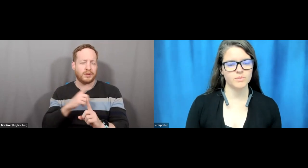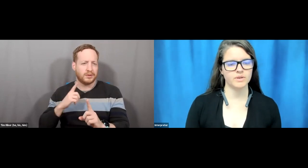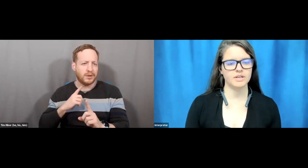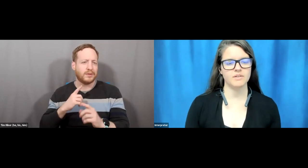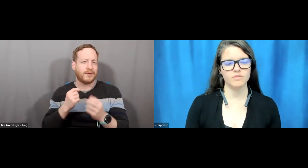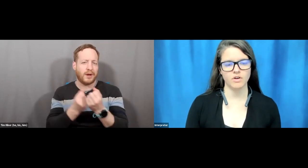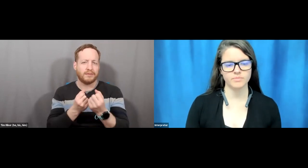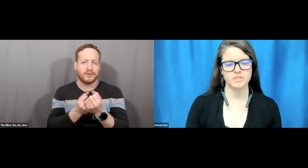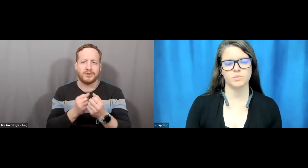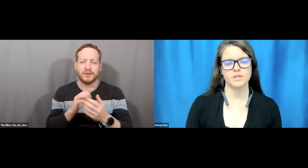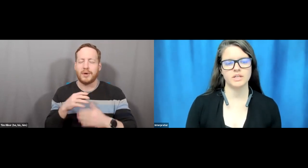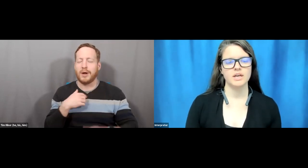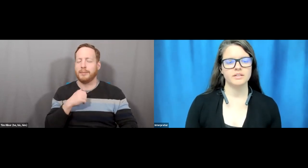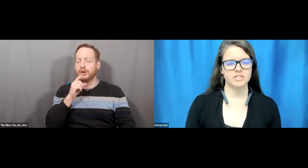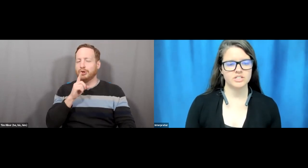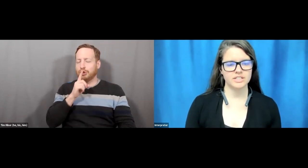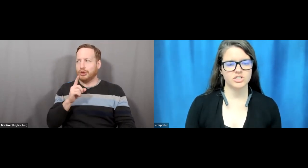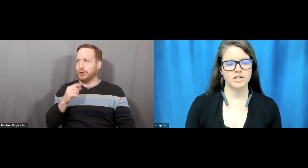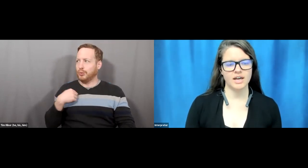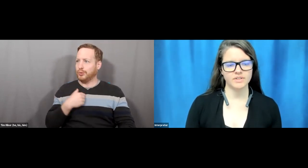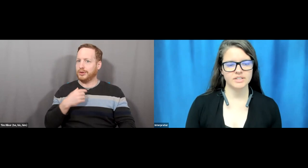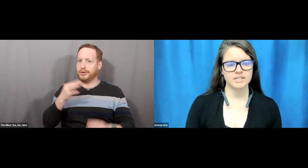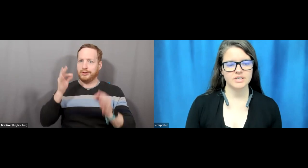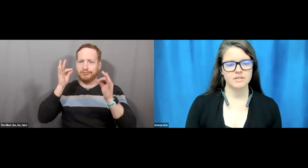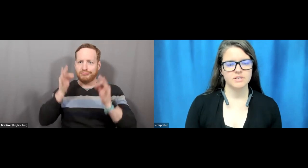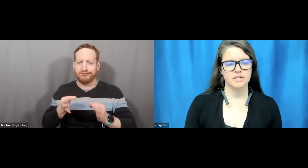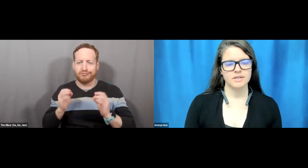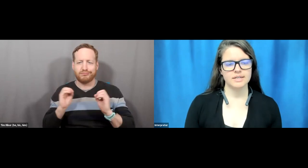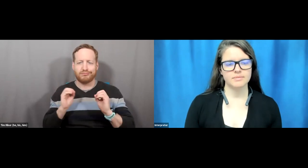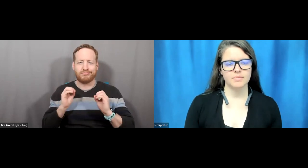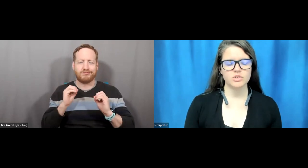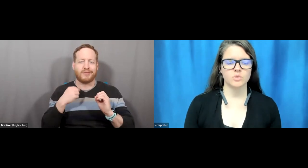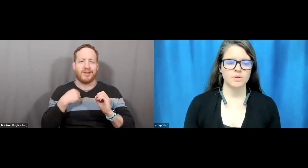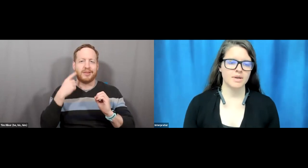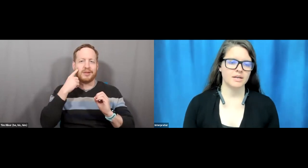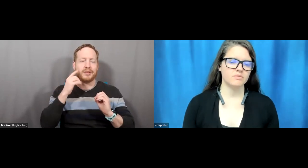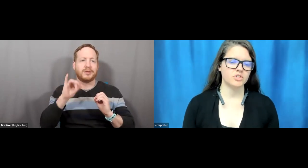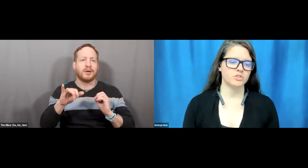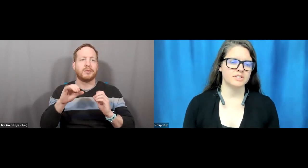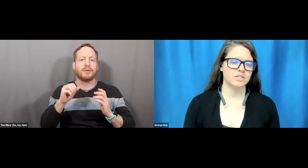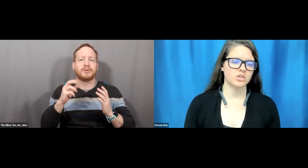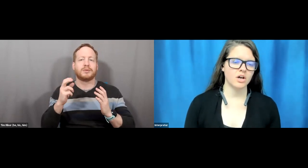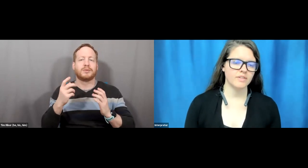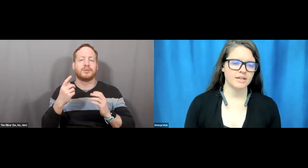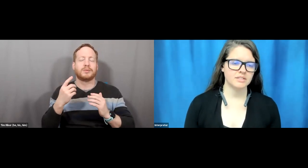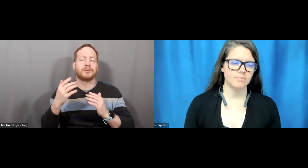community involvement with legislation and advocacy. I'm not sure we made an official decision on that,